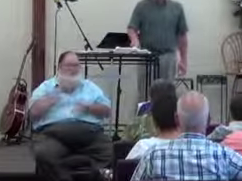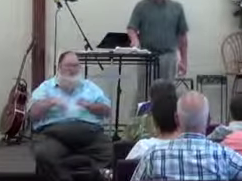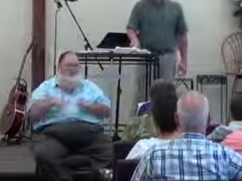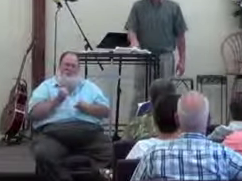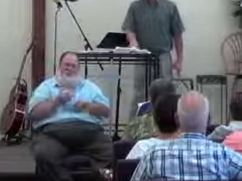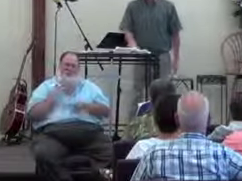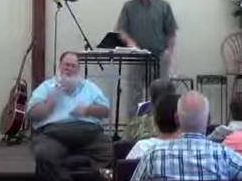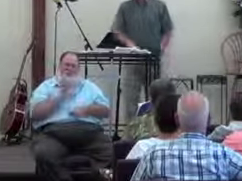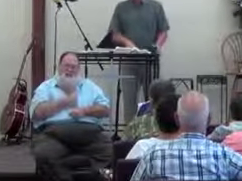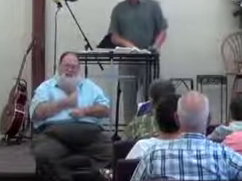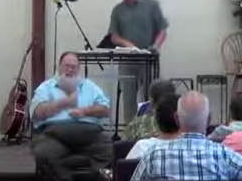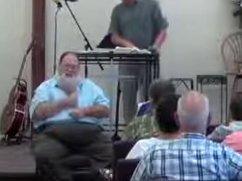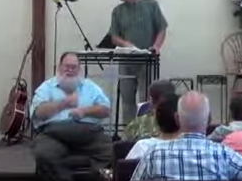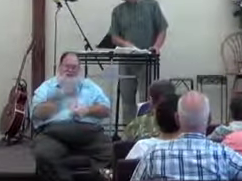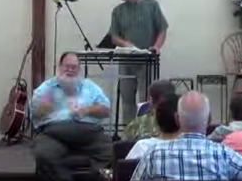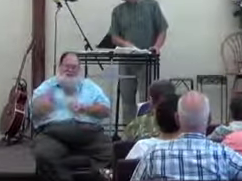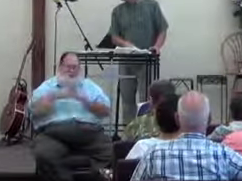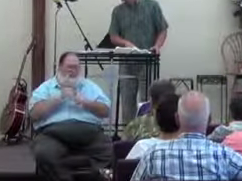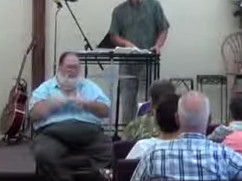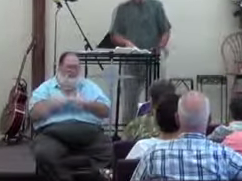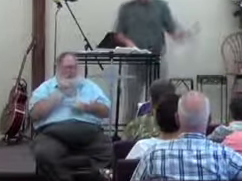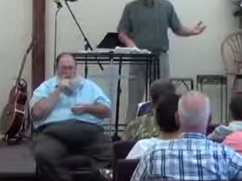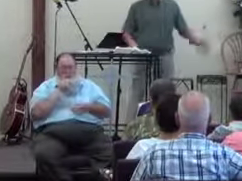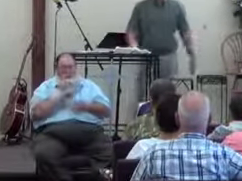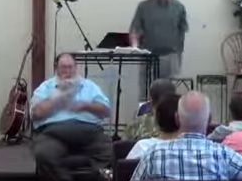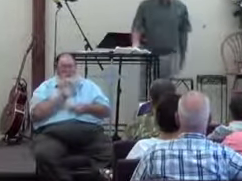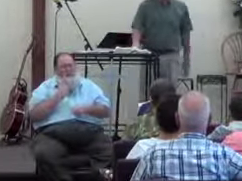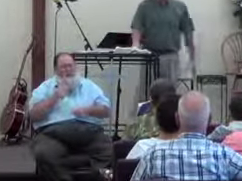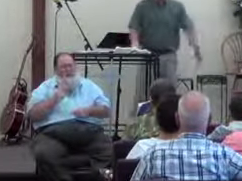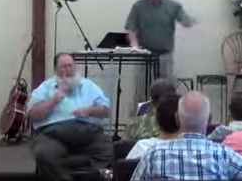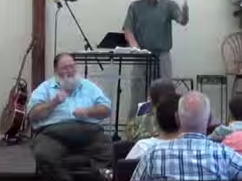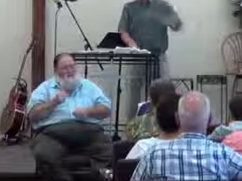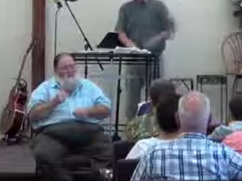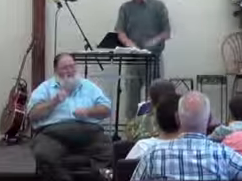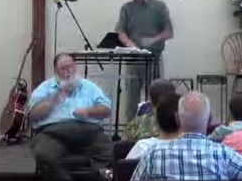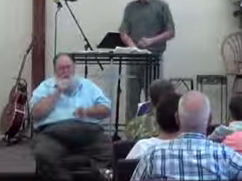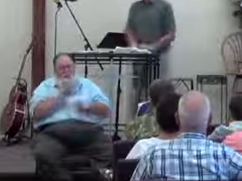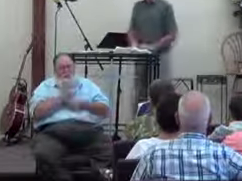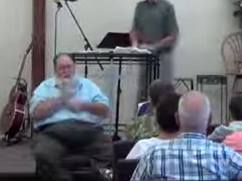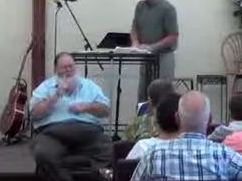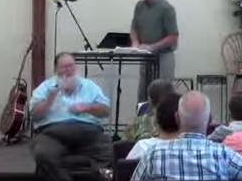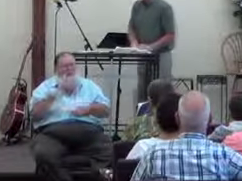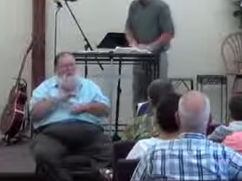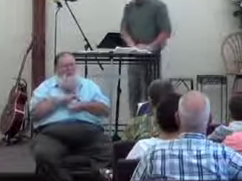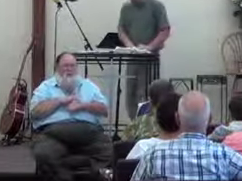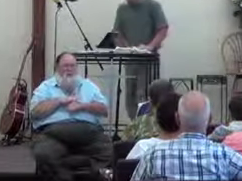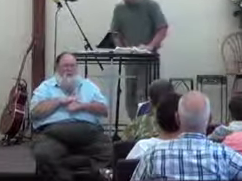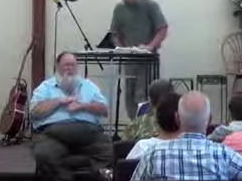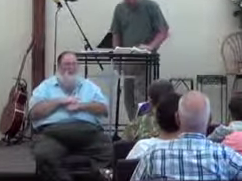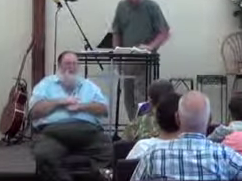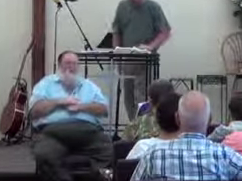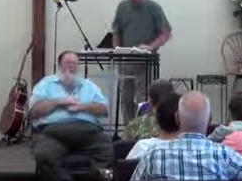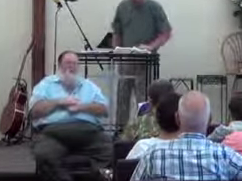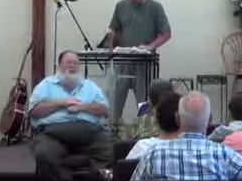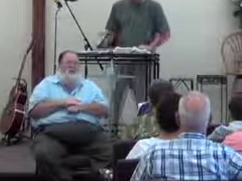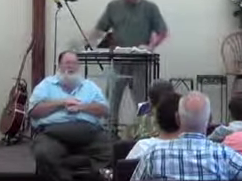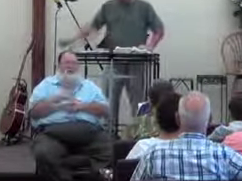ourselves. Think about that. Who can make theirself? Who can make their own earth, their own solar system, their own